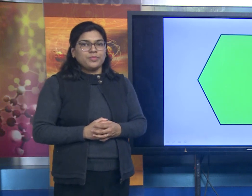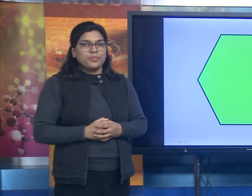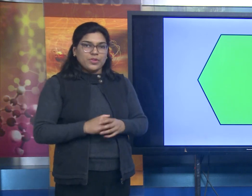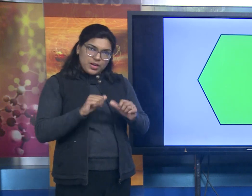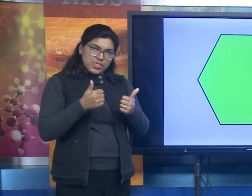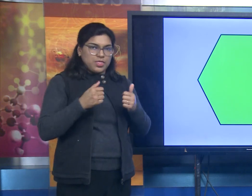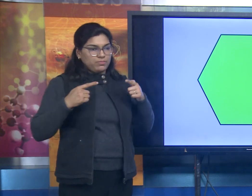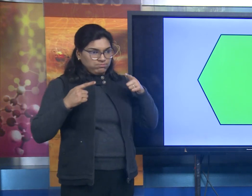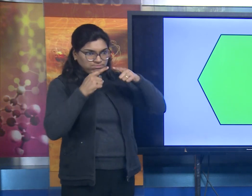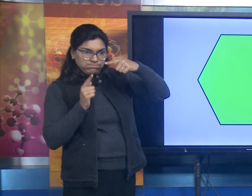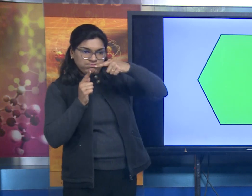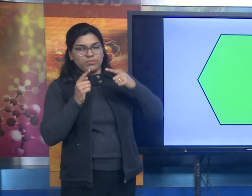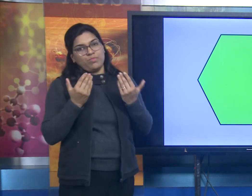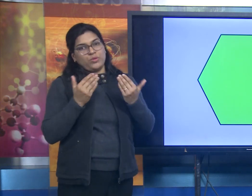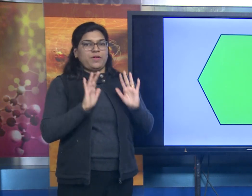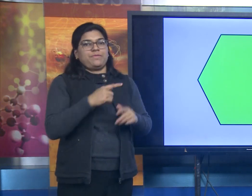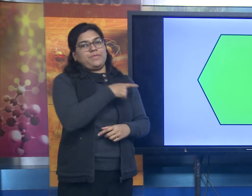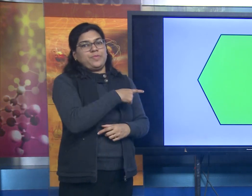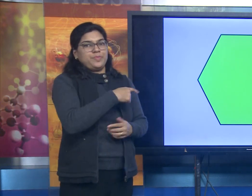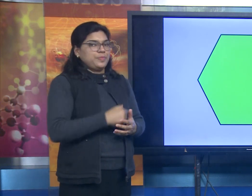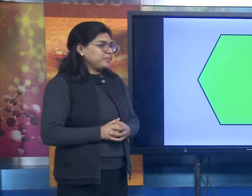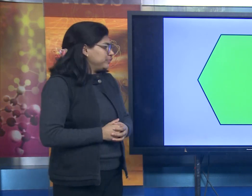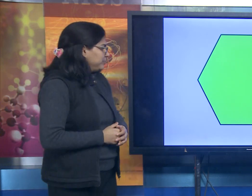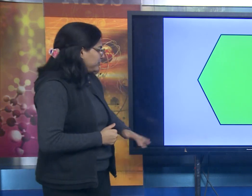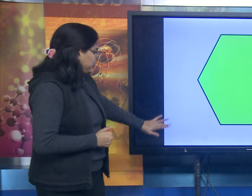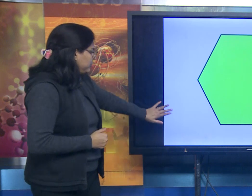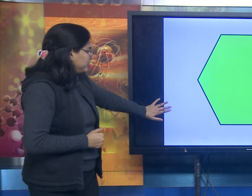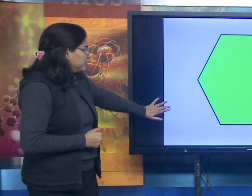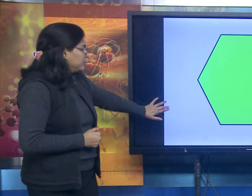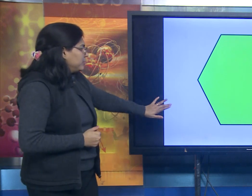Now this, yes, the vertex are perfect.